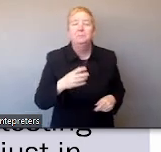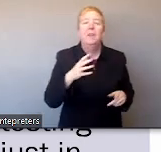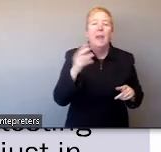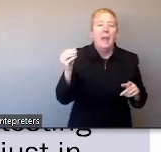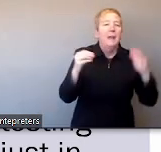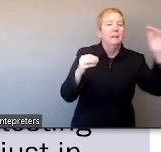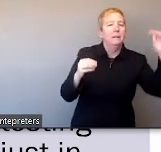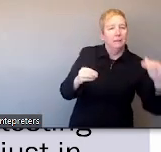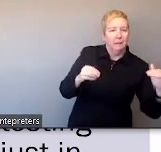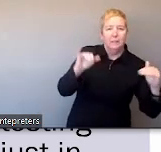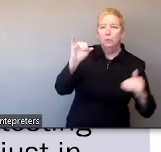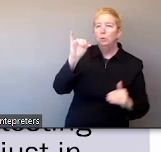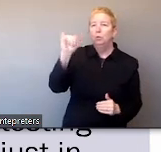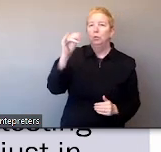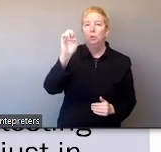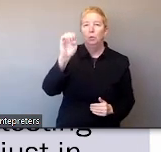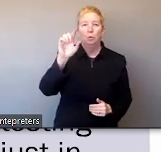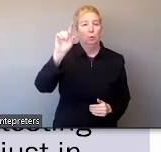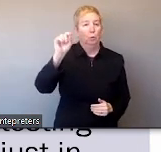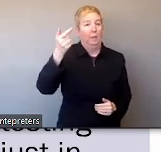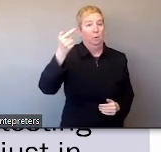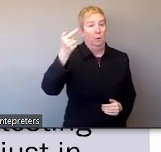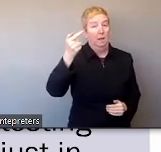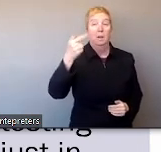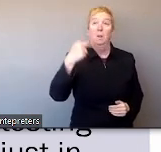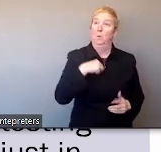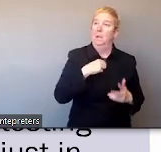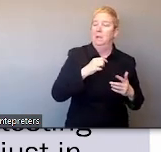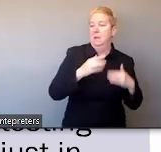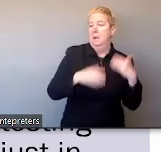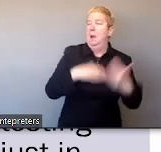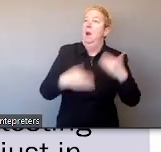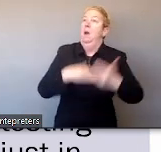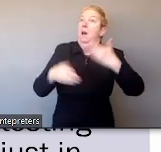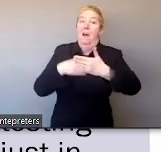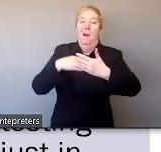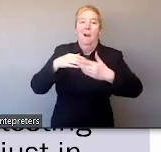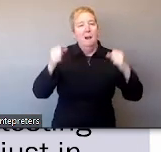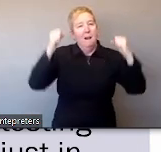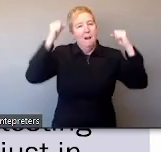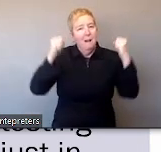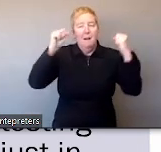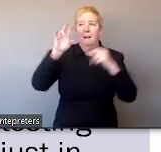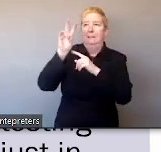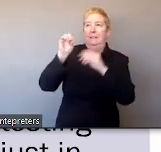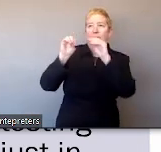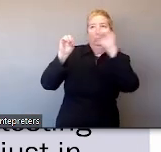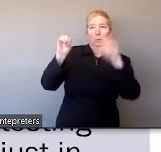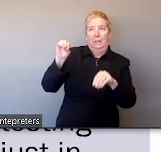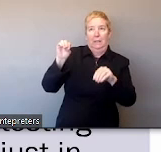June 2021, with 70% of New Mexicans having gotten their first